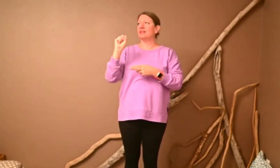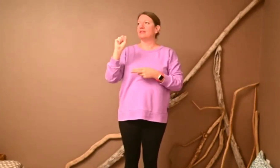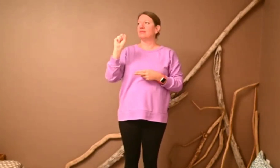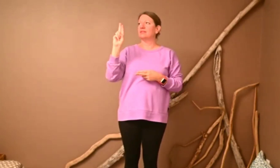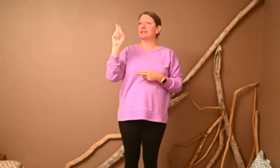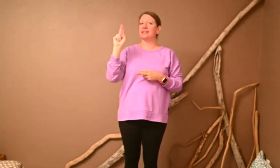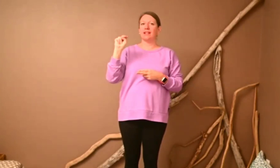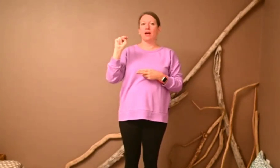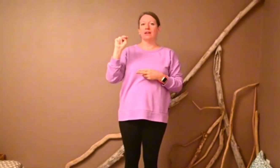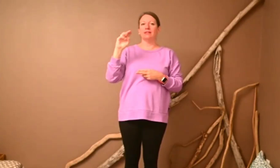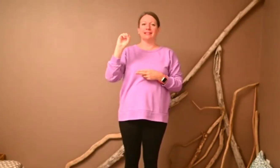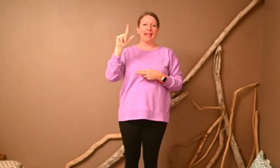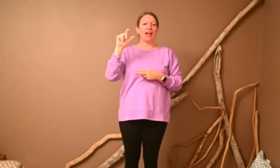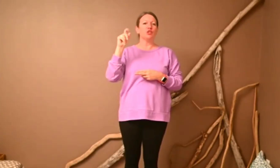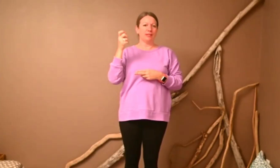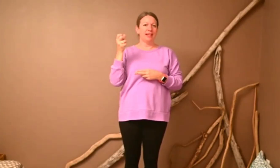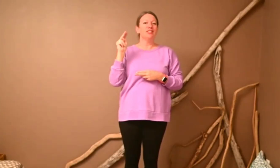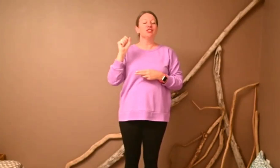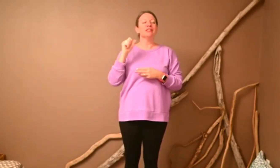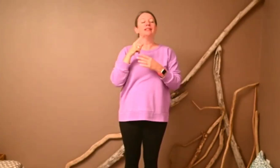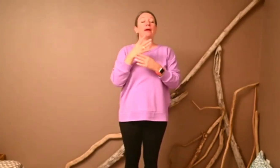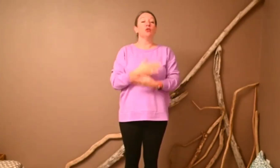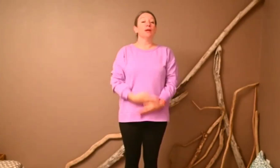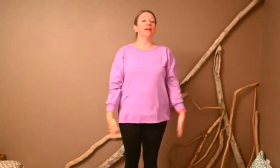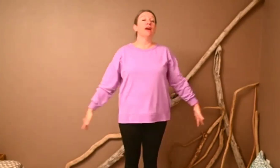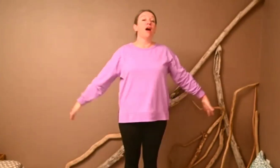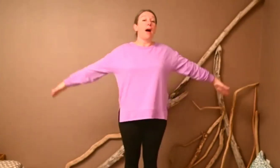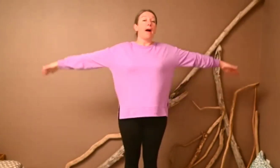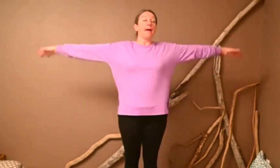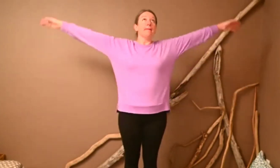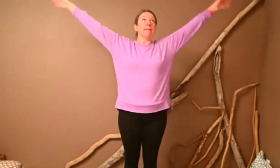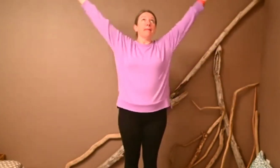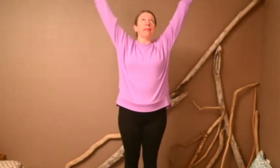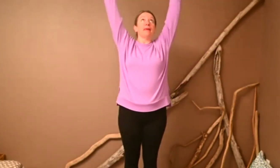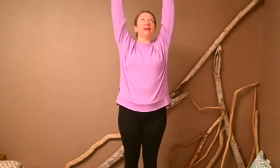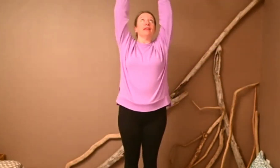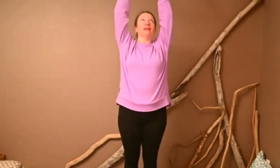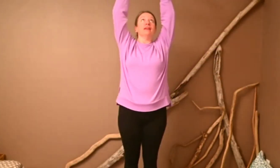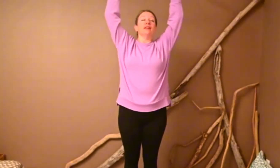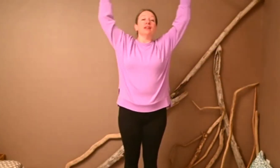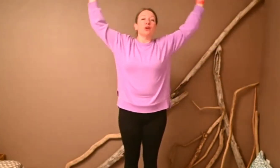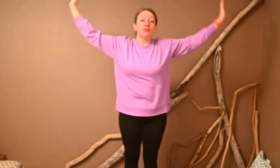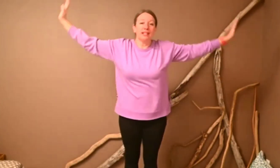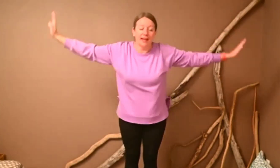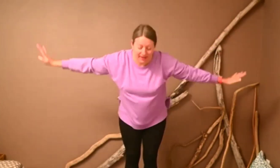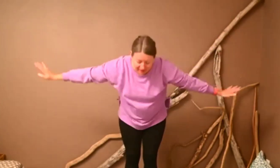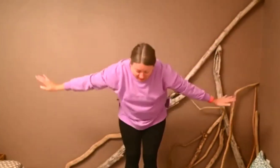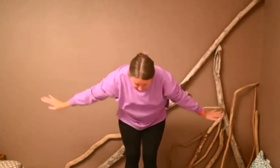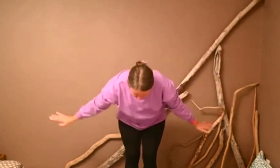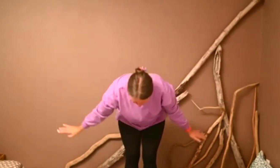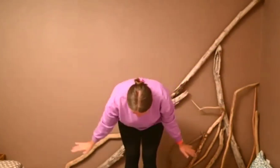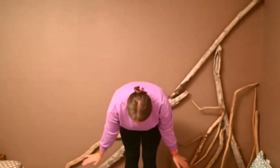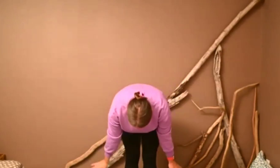sun salutation for some reason. That's how they refer to it in another yoga class, but raising your arms